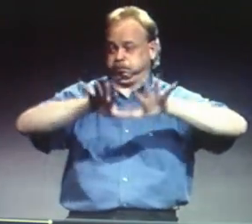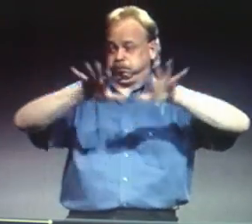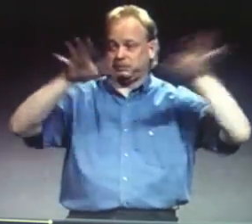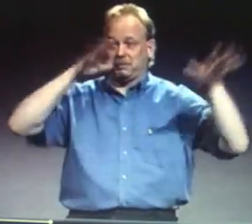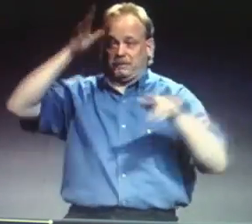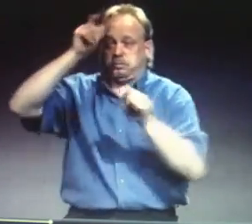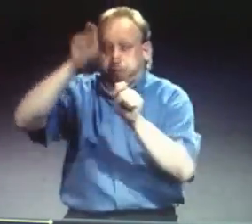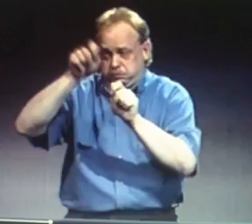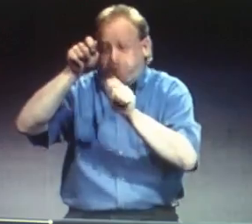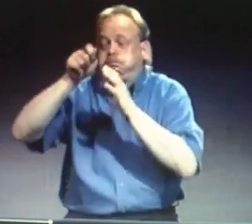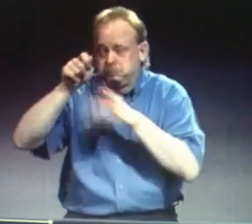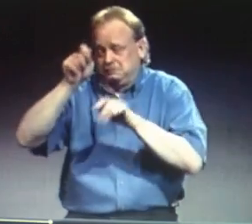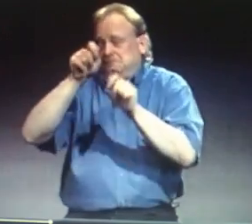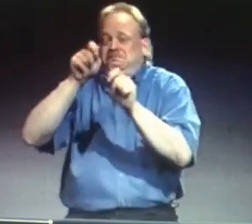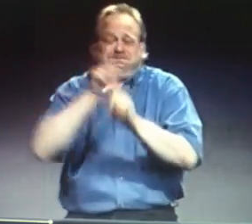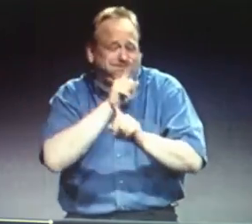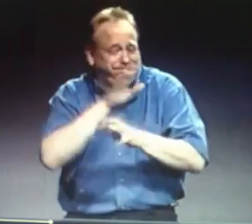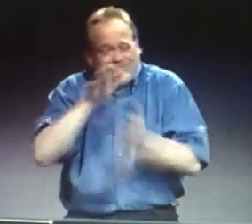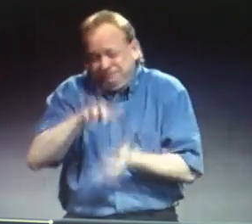It was everywhere.